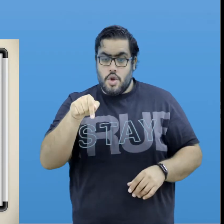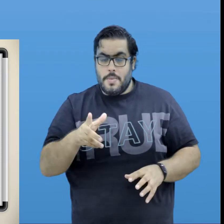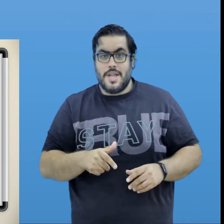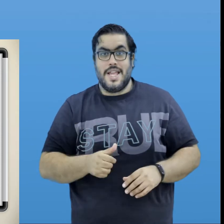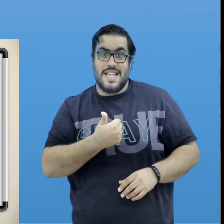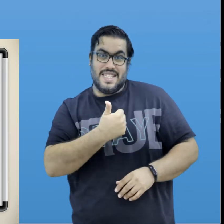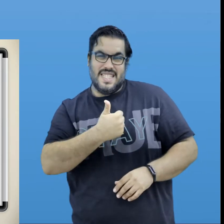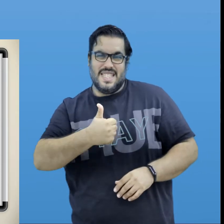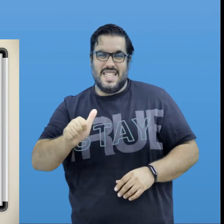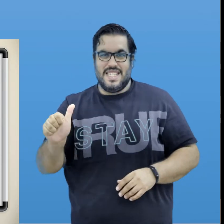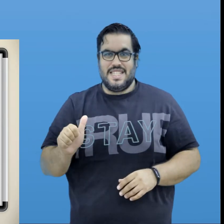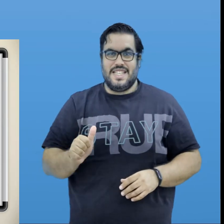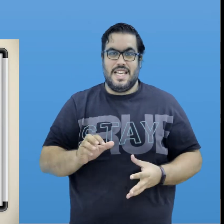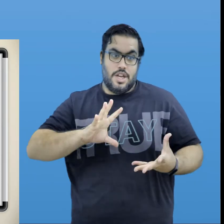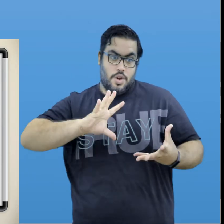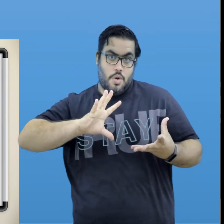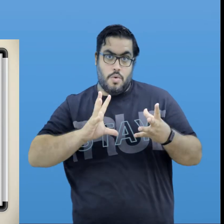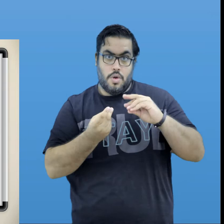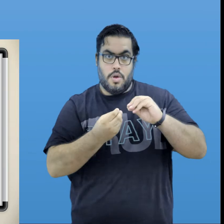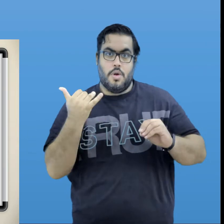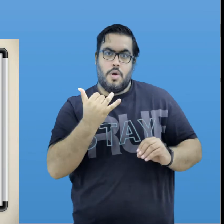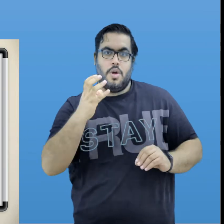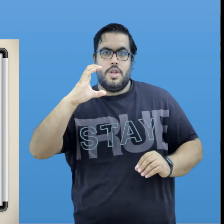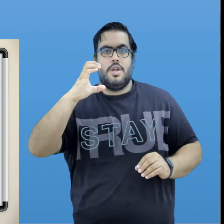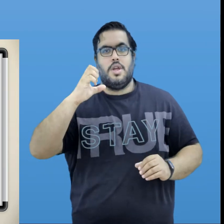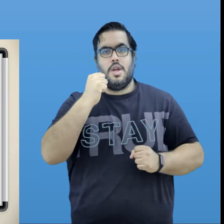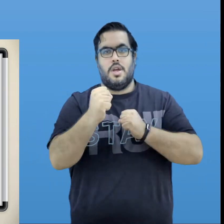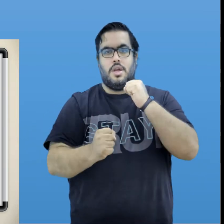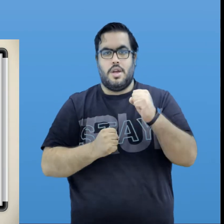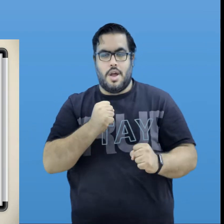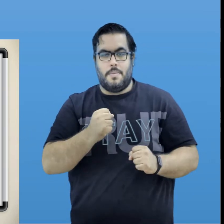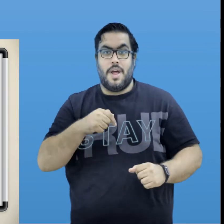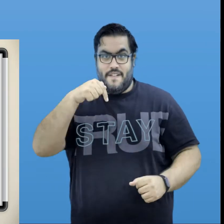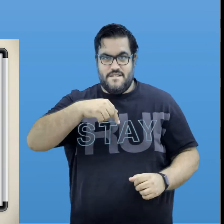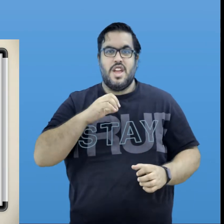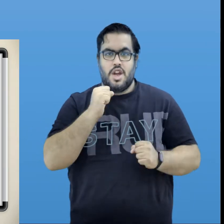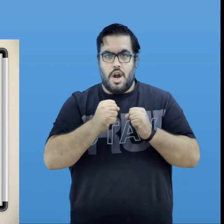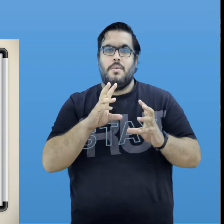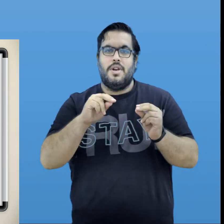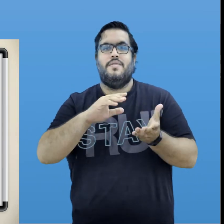We have vision and the word increases.